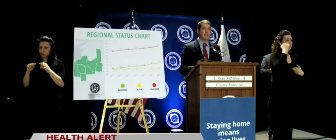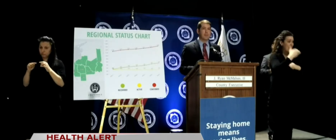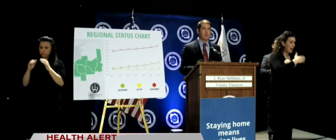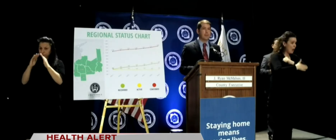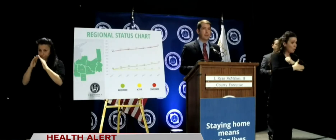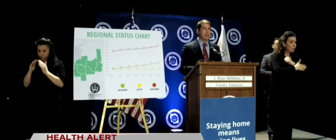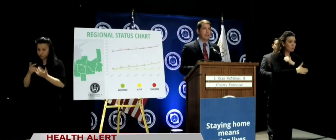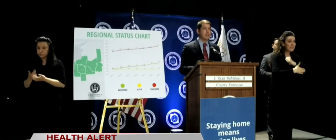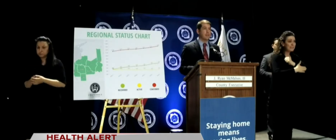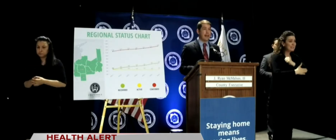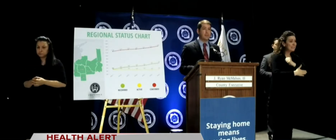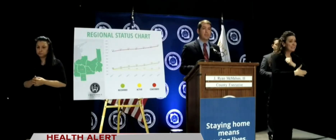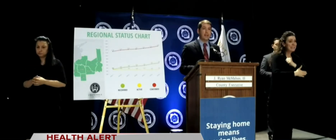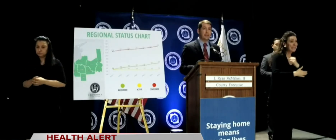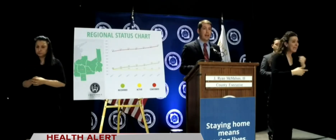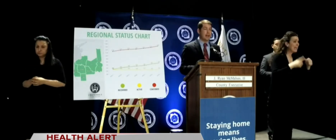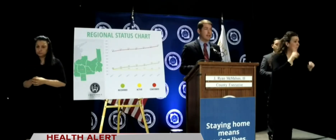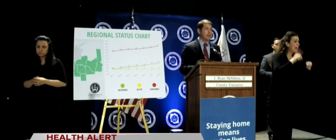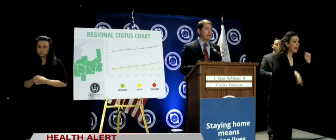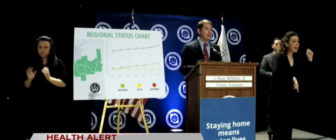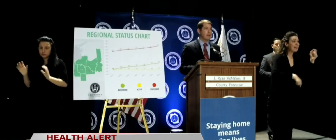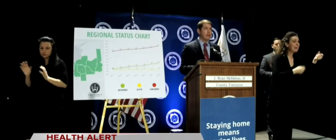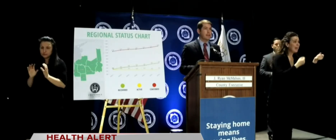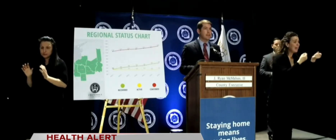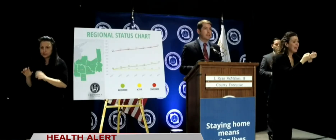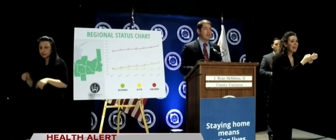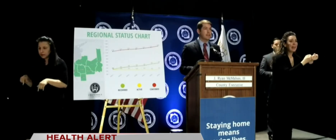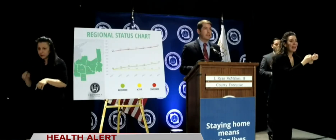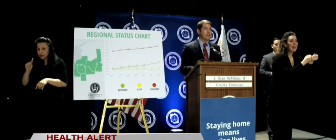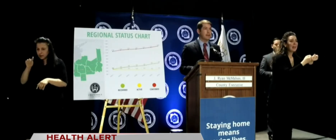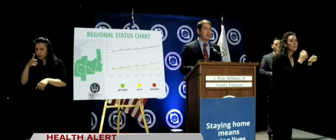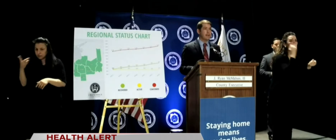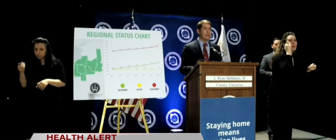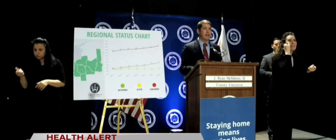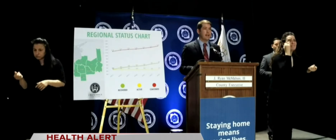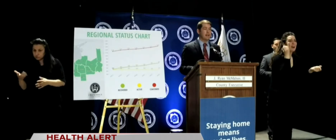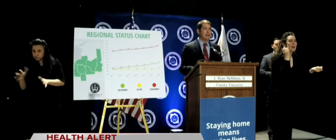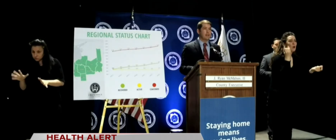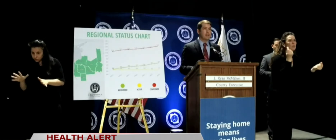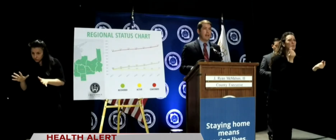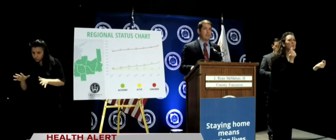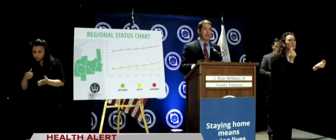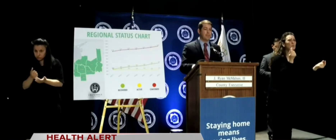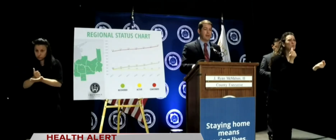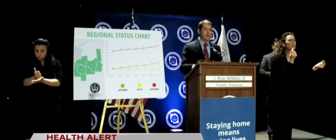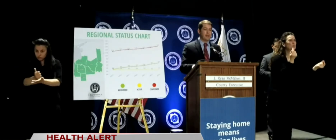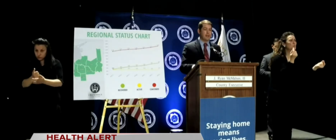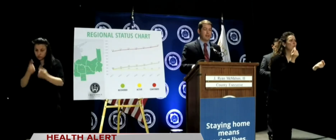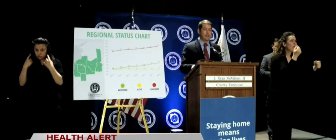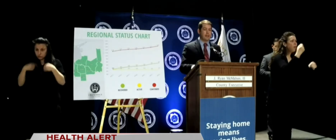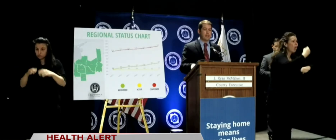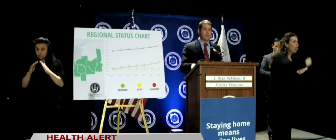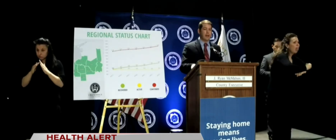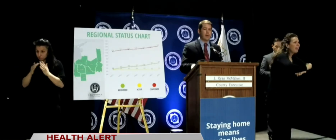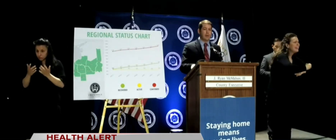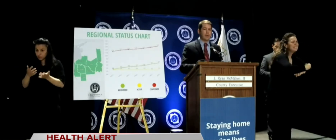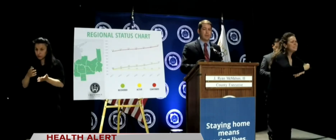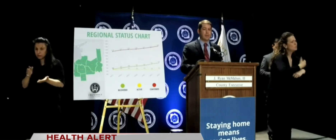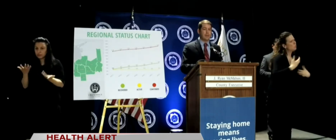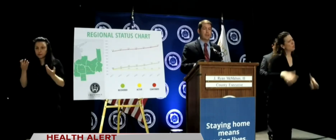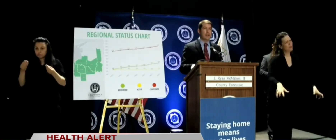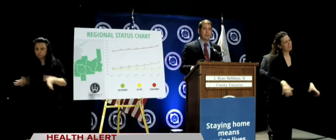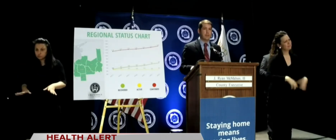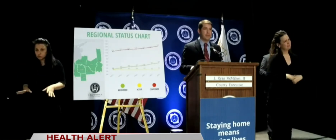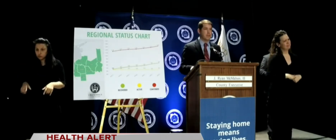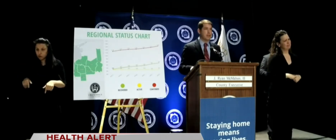fund the health department the way they need to. That's what's on the line here. And to suggest that should not be up there as a priority